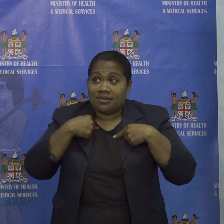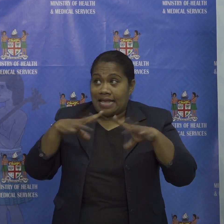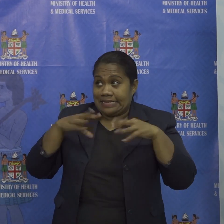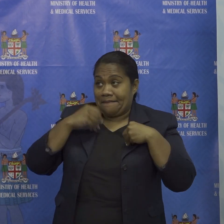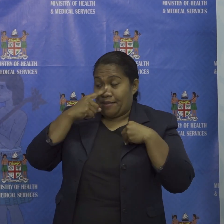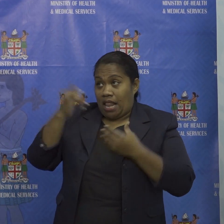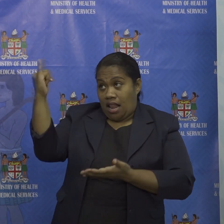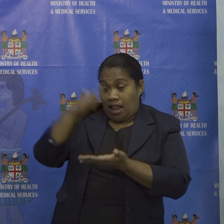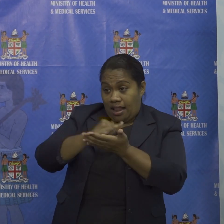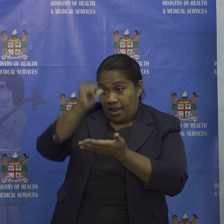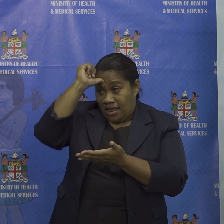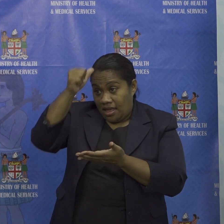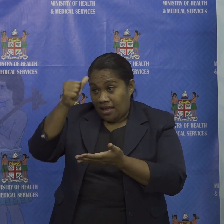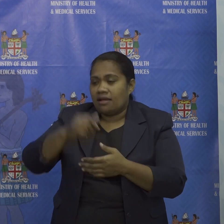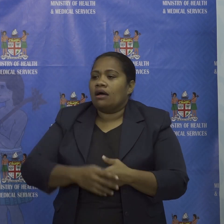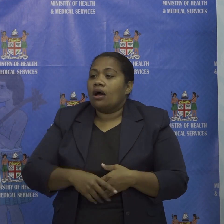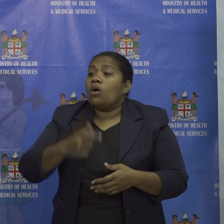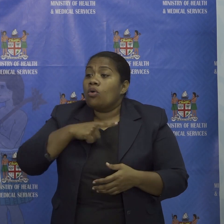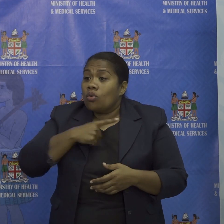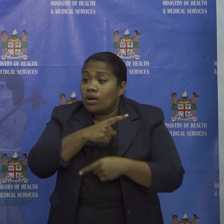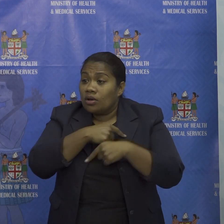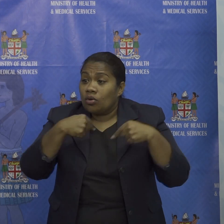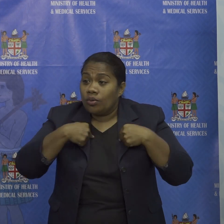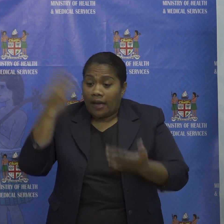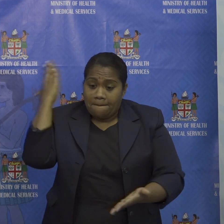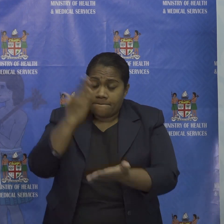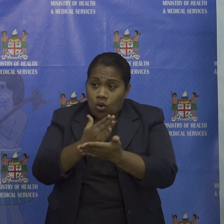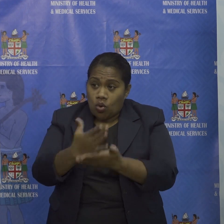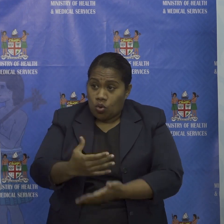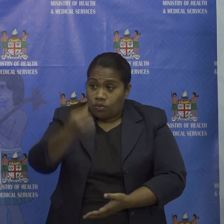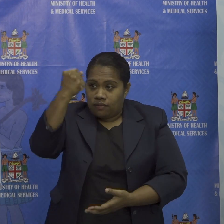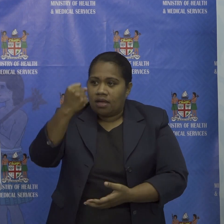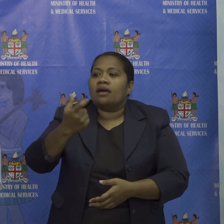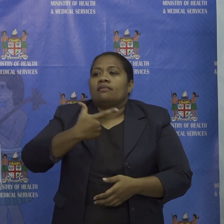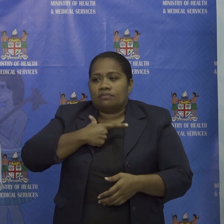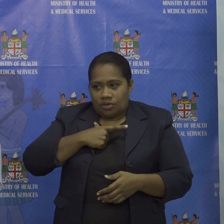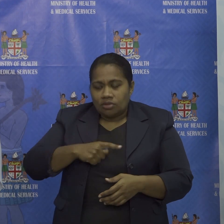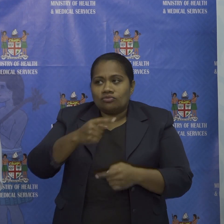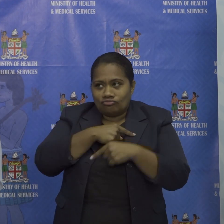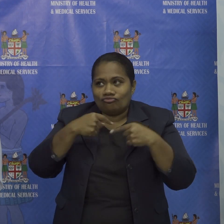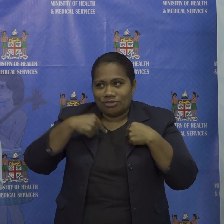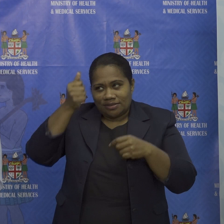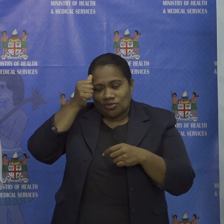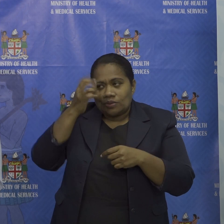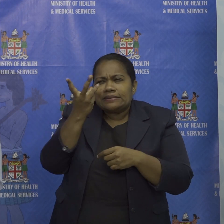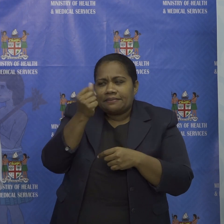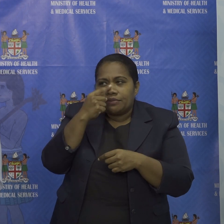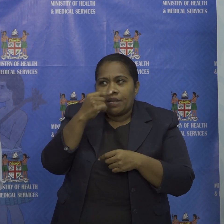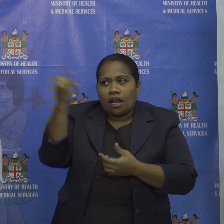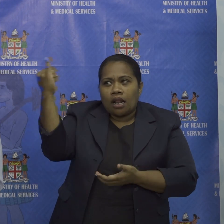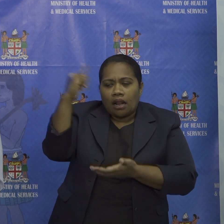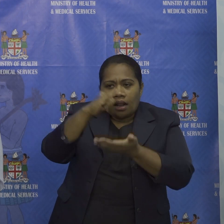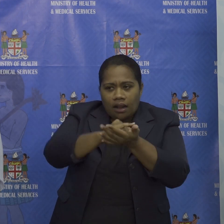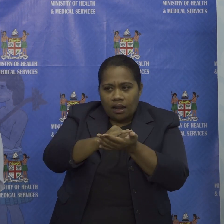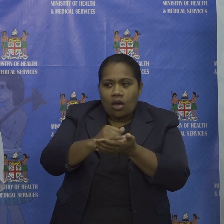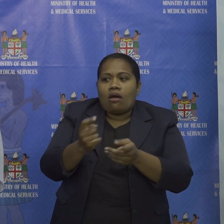India, the only reason we closed it was because we knew that there were some people coming across after medical treatment. And it's